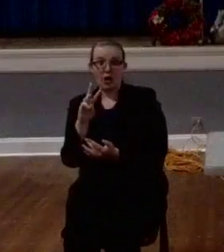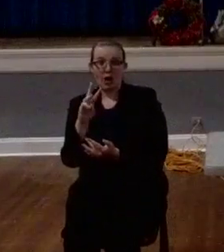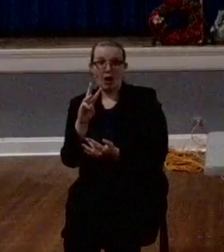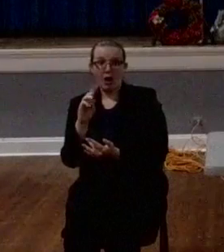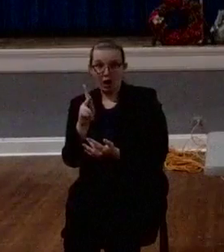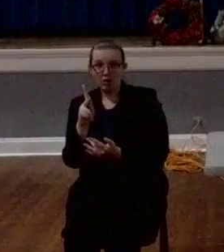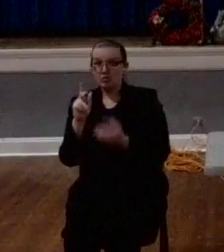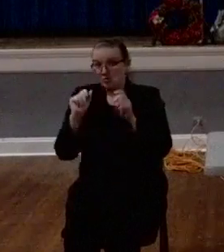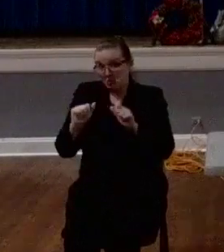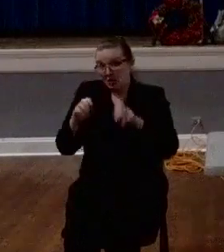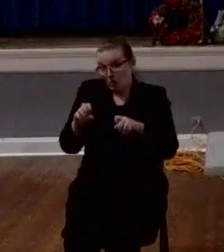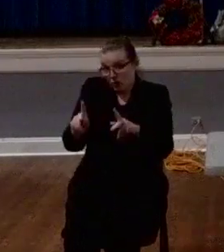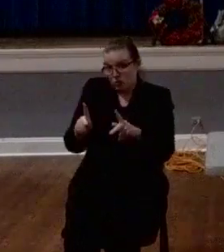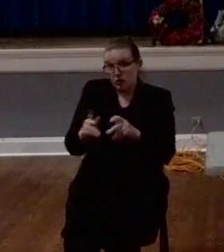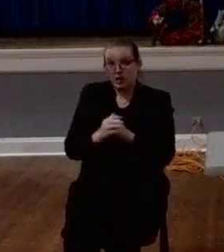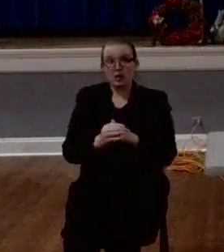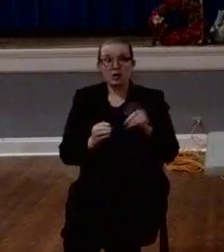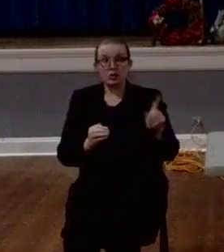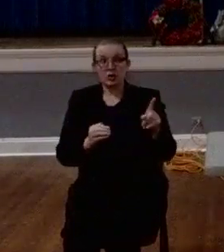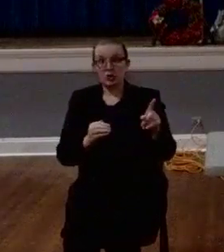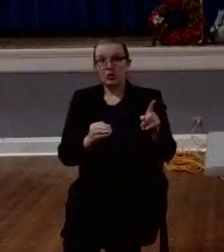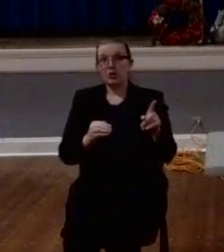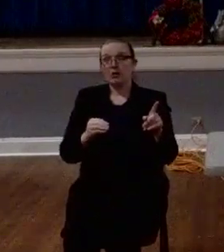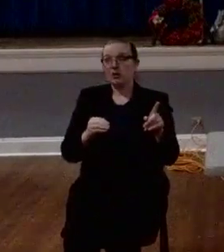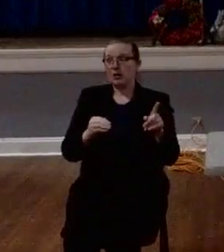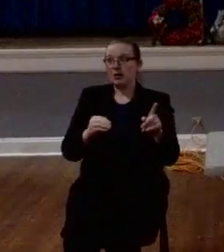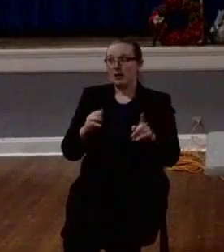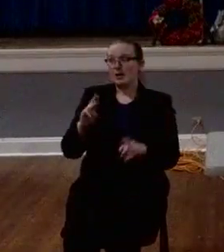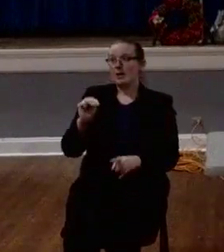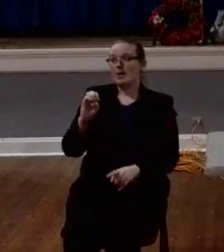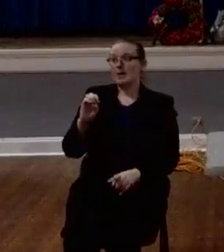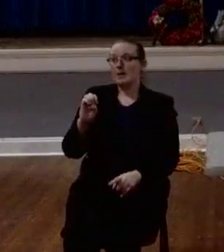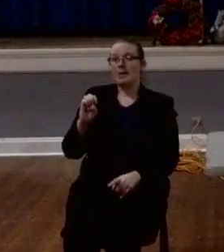at this point, I'd like to call up Nettie Hinton.